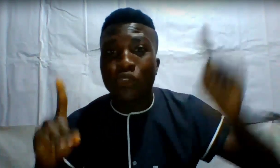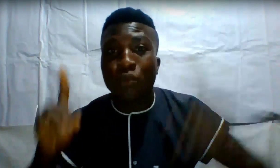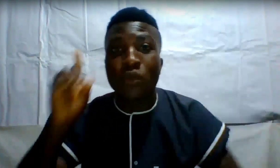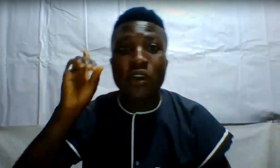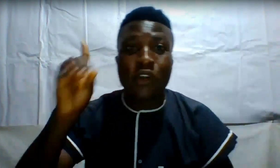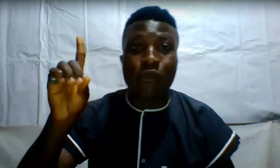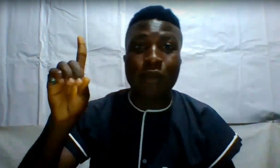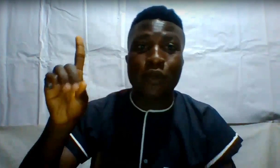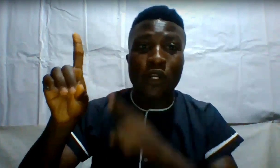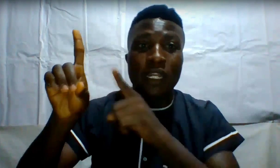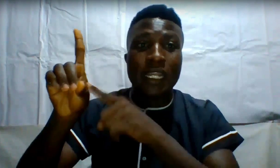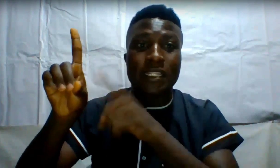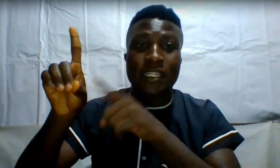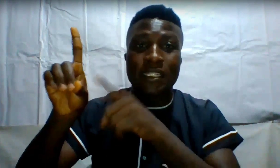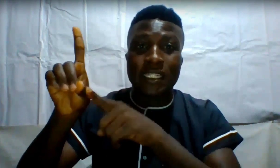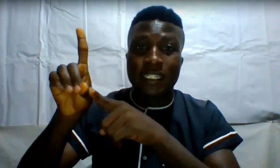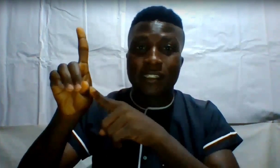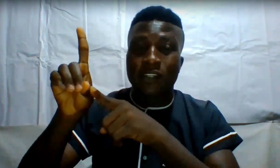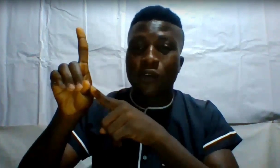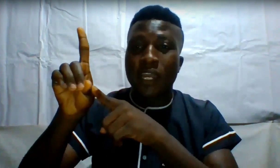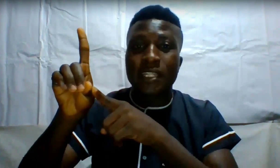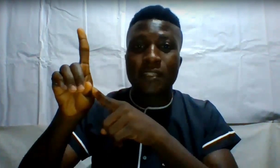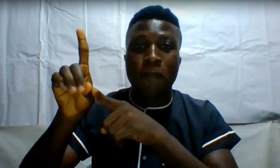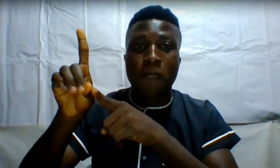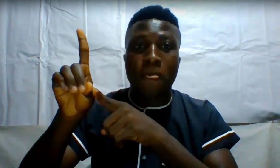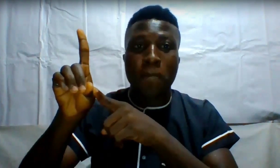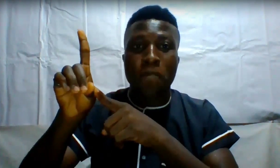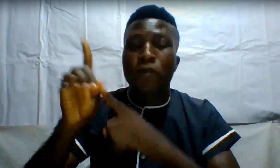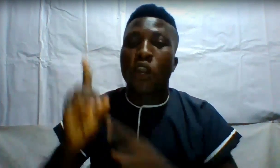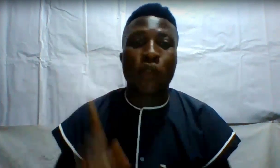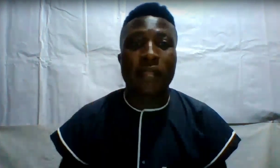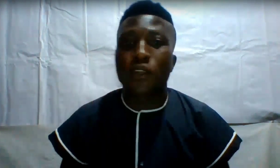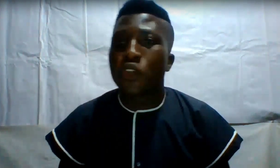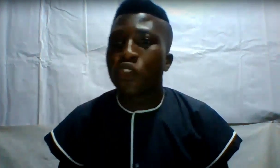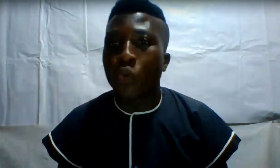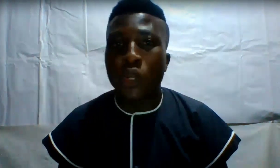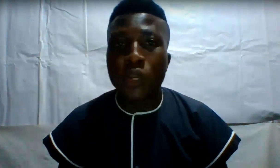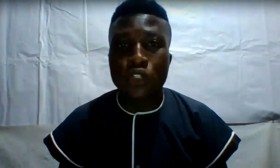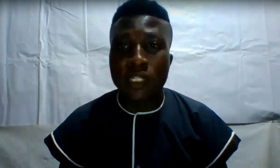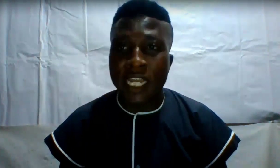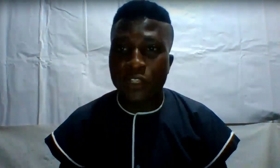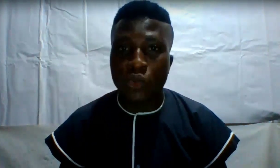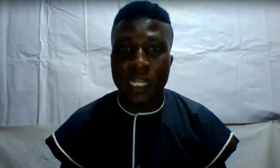remember letter D, all right? All right, so we're going to the next one now, which is letter E.